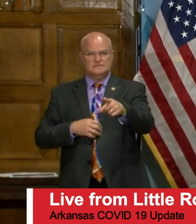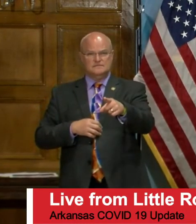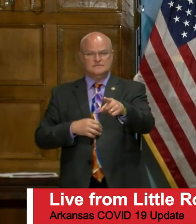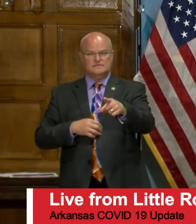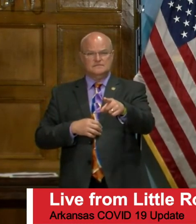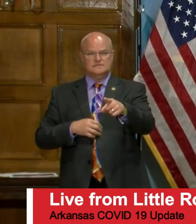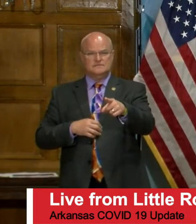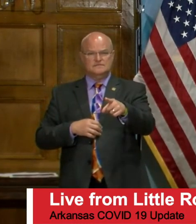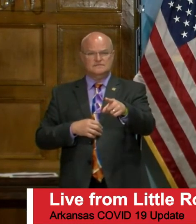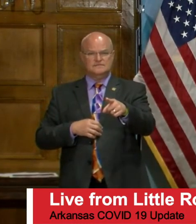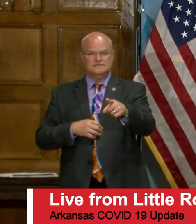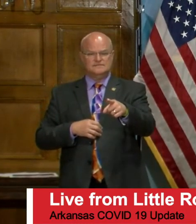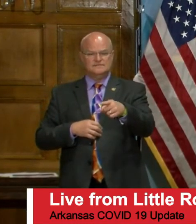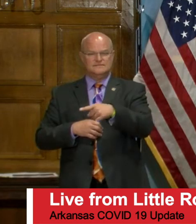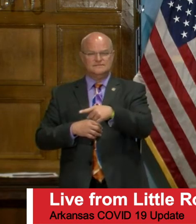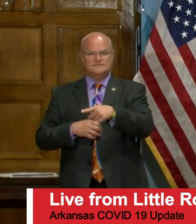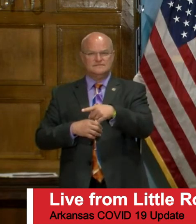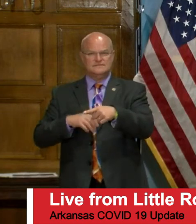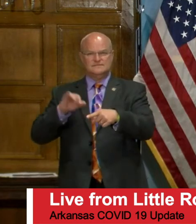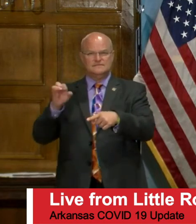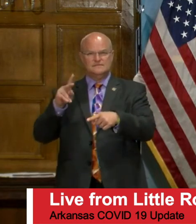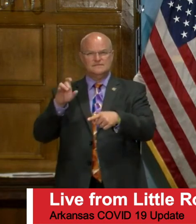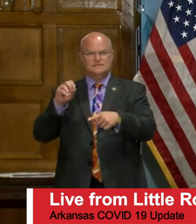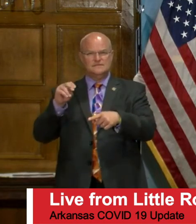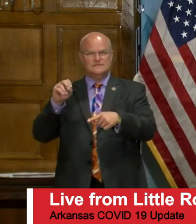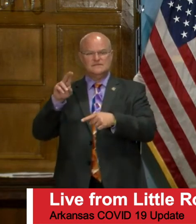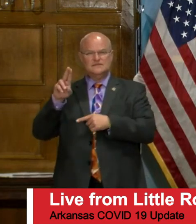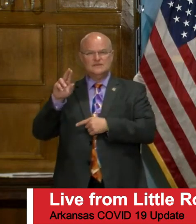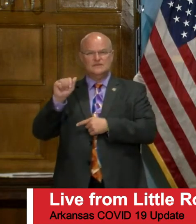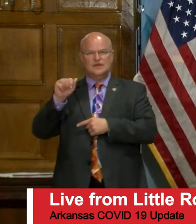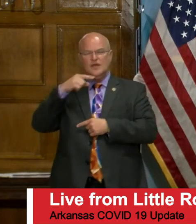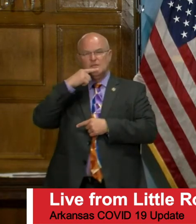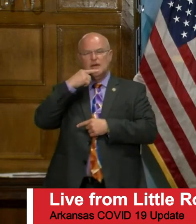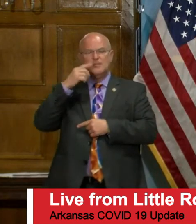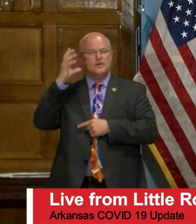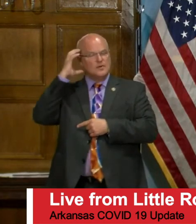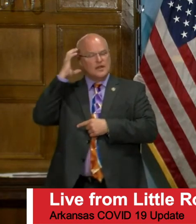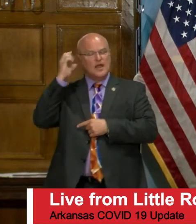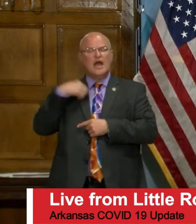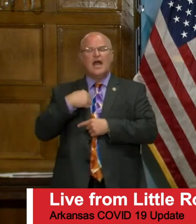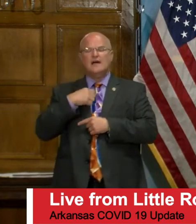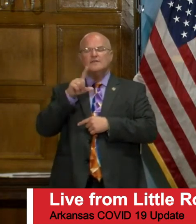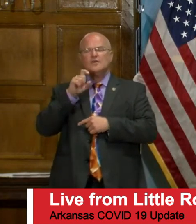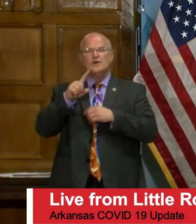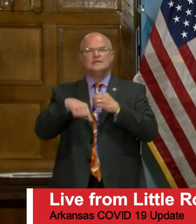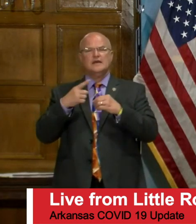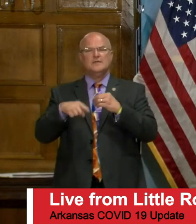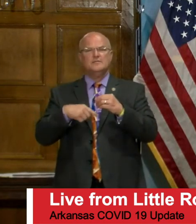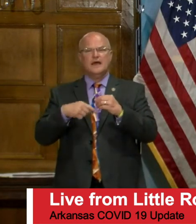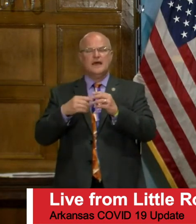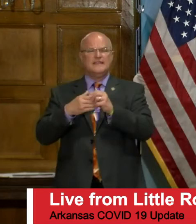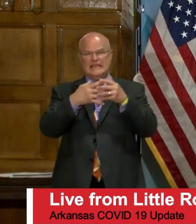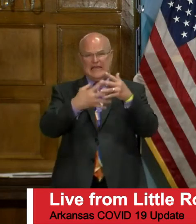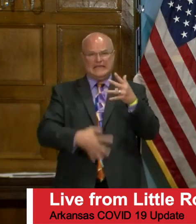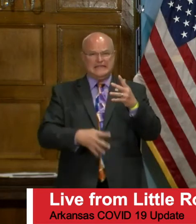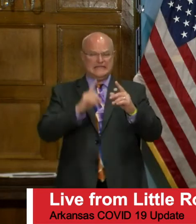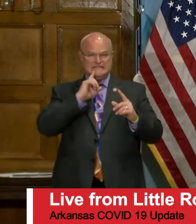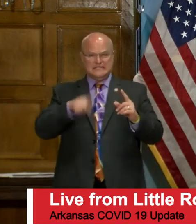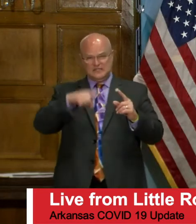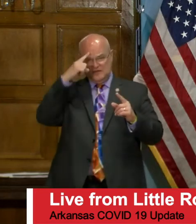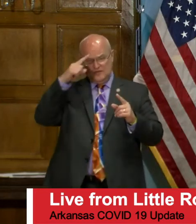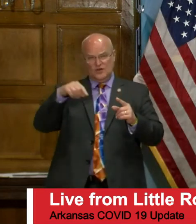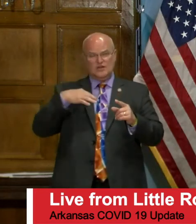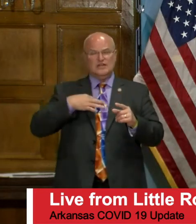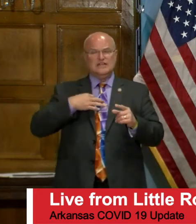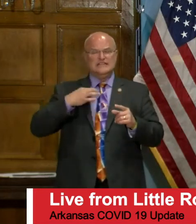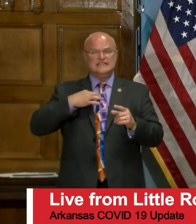Governor, I have a question. This is Jacqueline Froelich at KUAF Public Radio. I have a question regarding the guidelines issued for